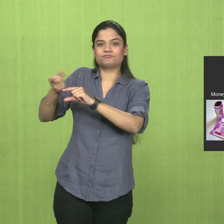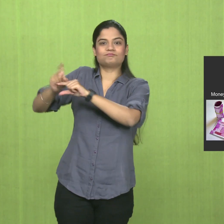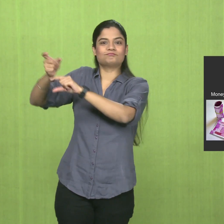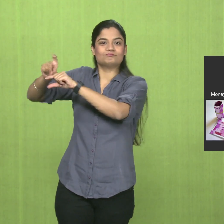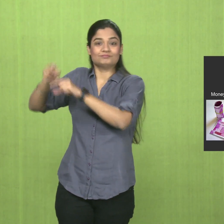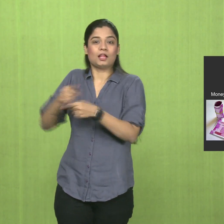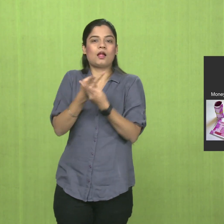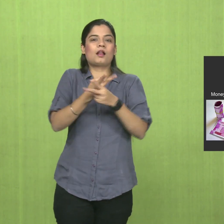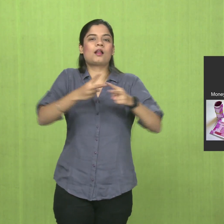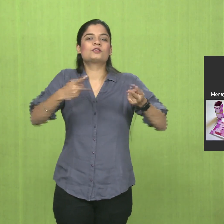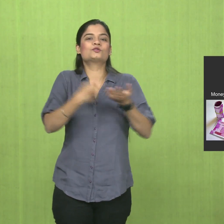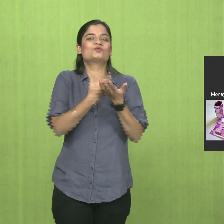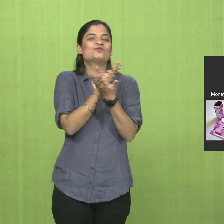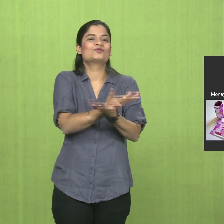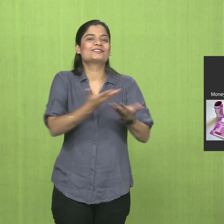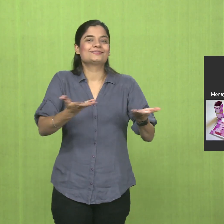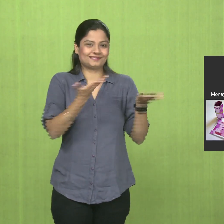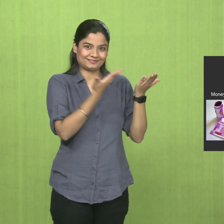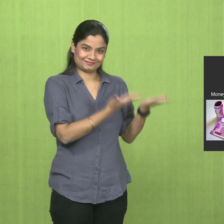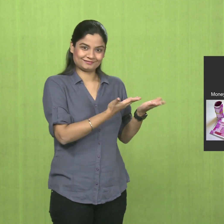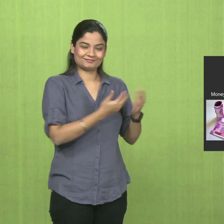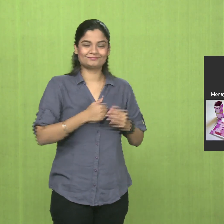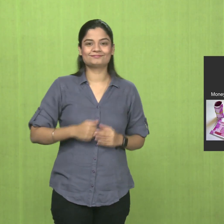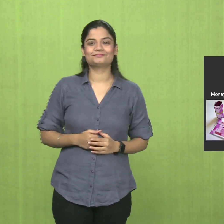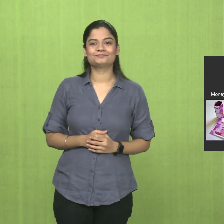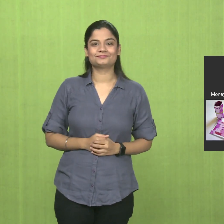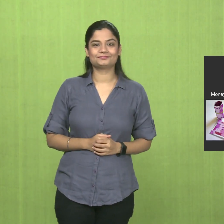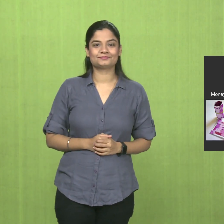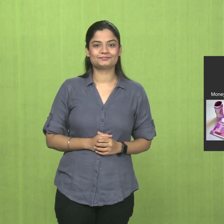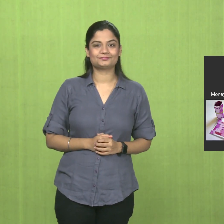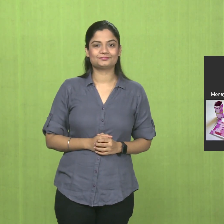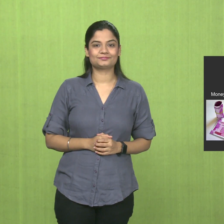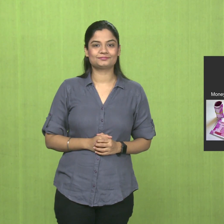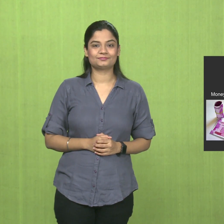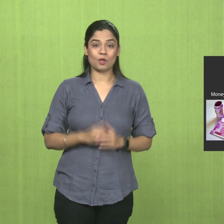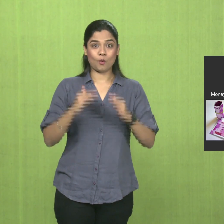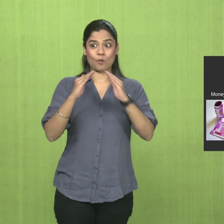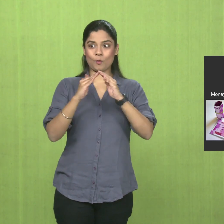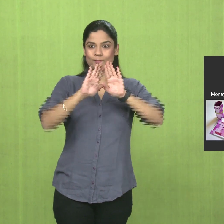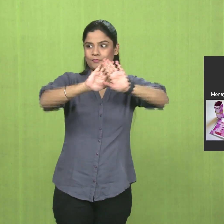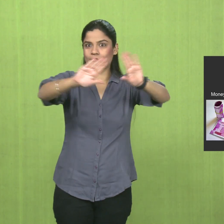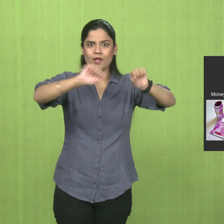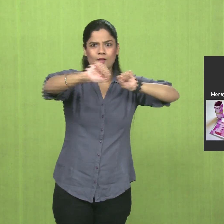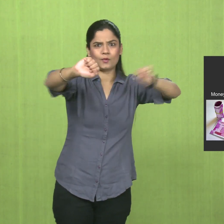that we do savings in the banks, etc. So these are all resources. The house that we are living